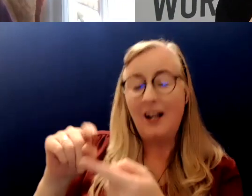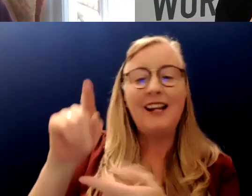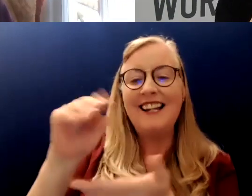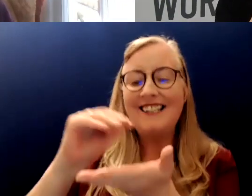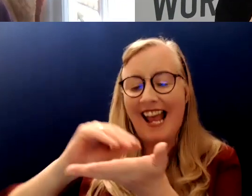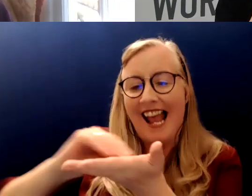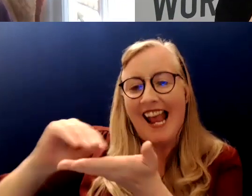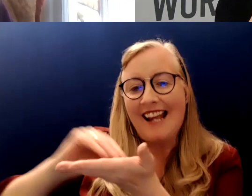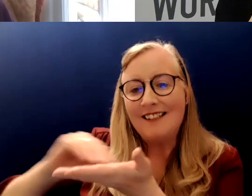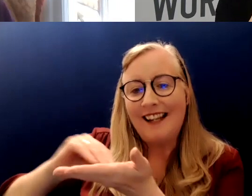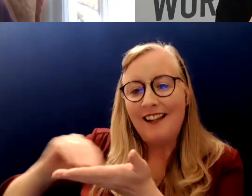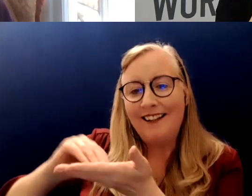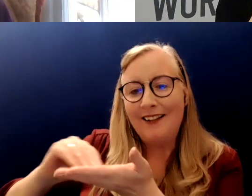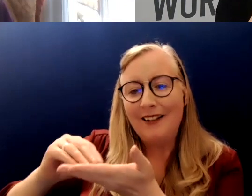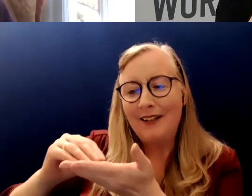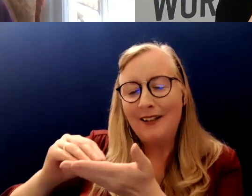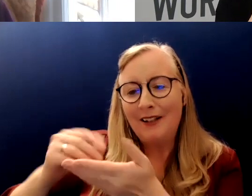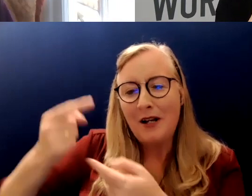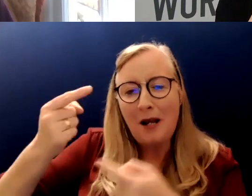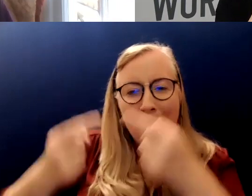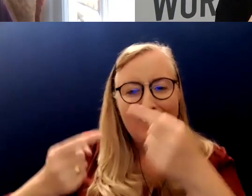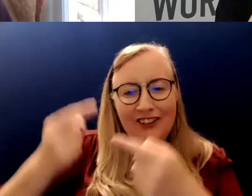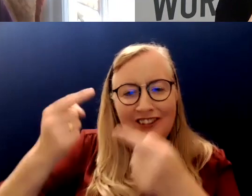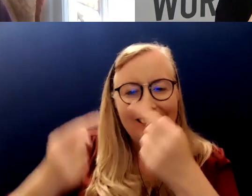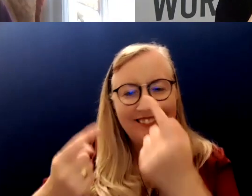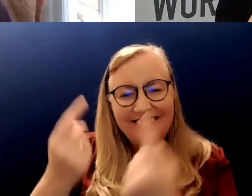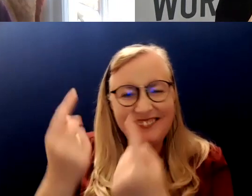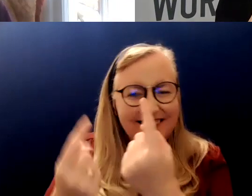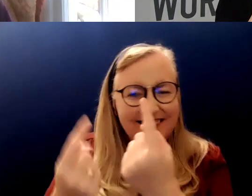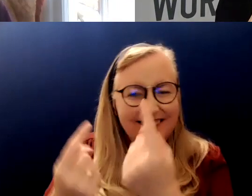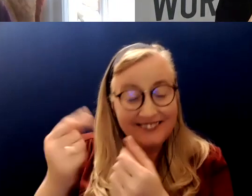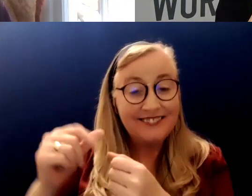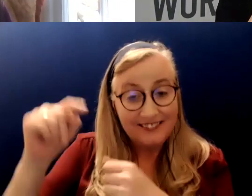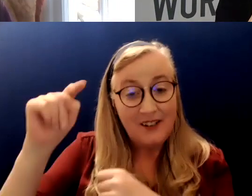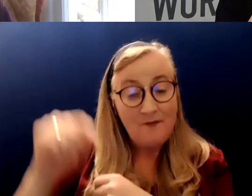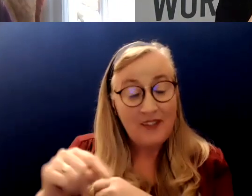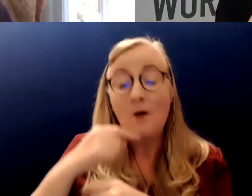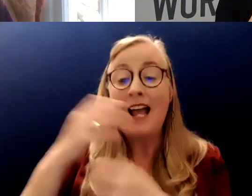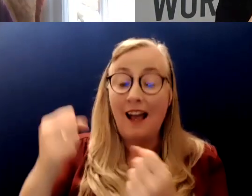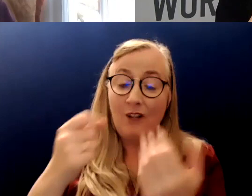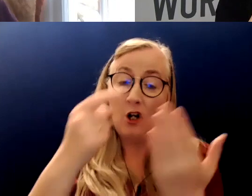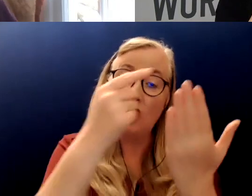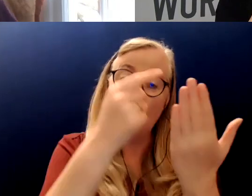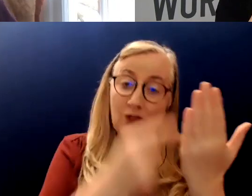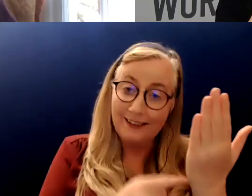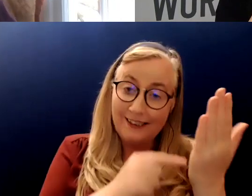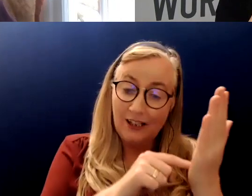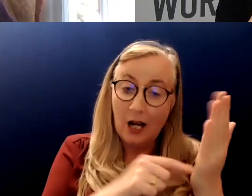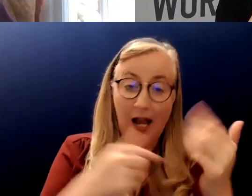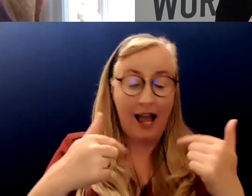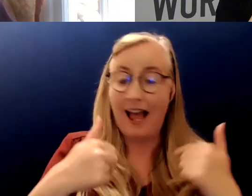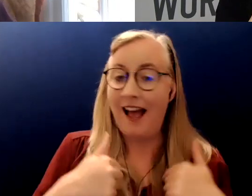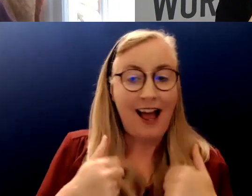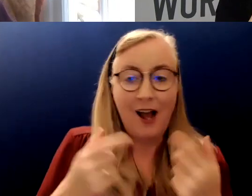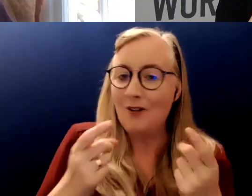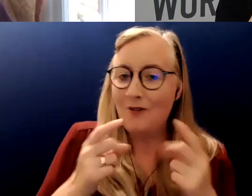competition in addition to having a full range of criteria. And I don't personally do this, and